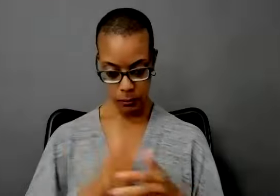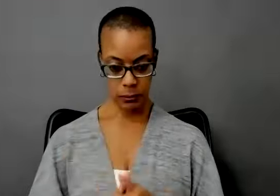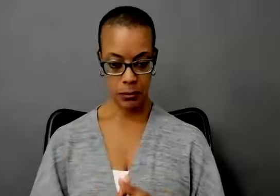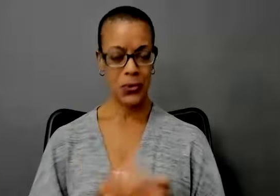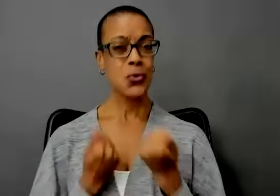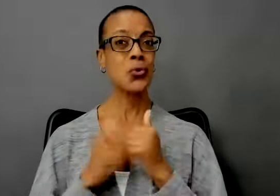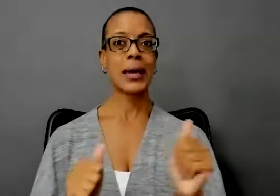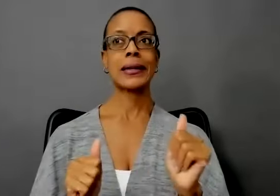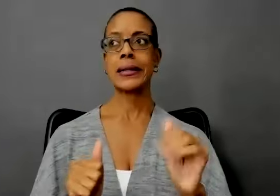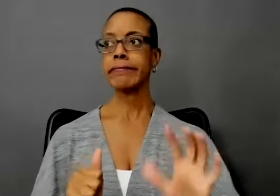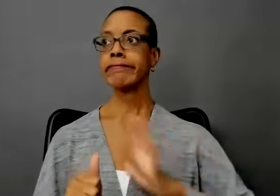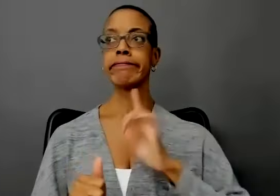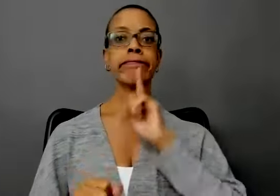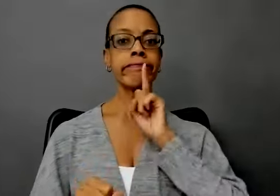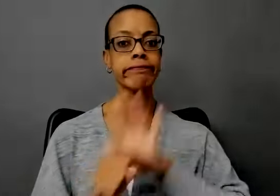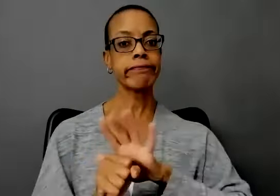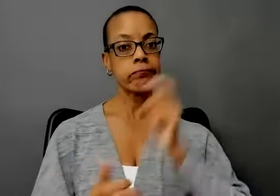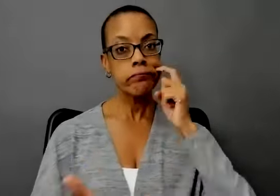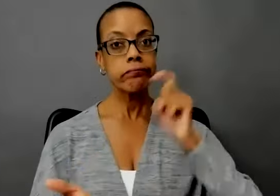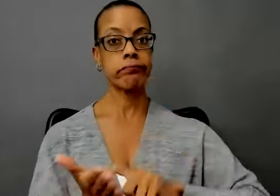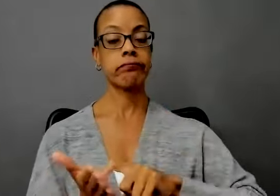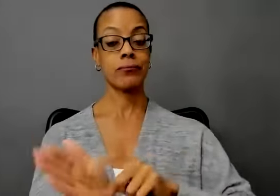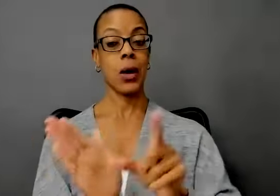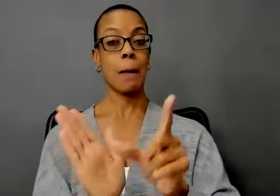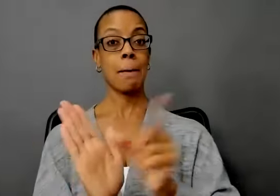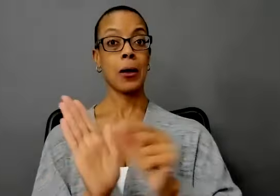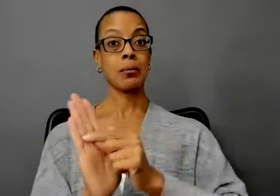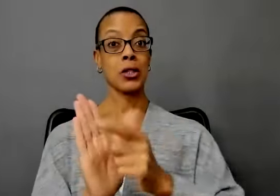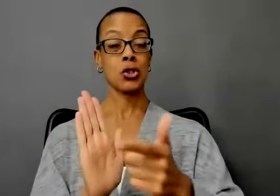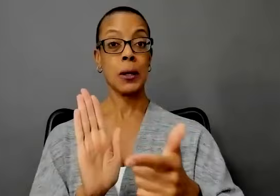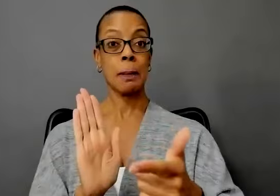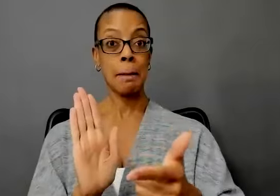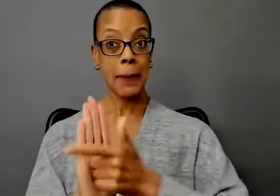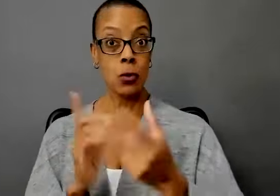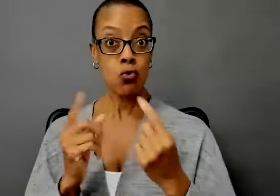that publication bans protect the integrity of open case files?